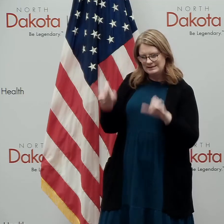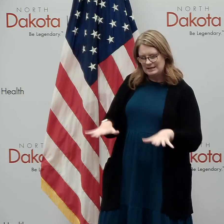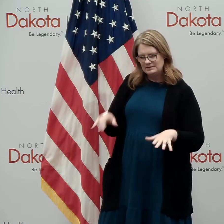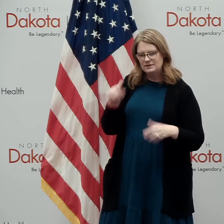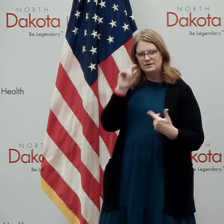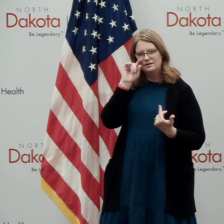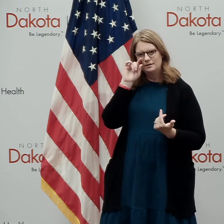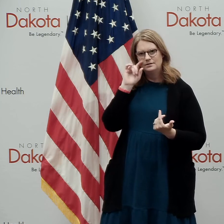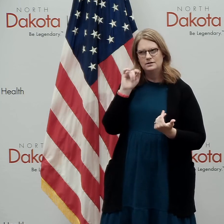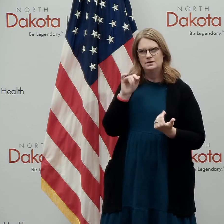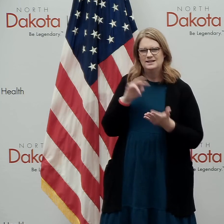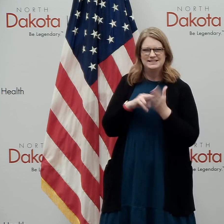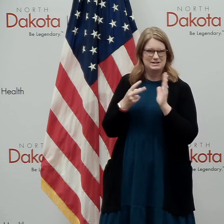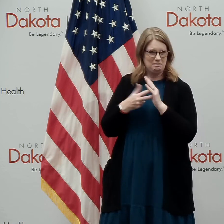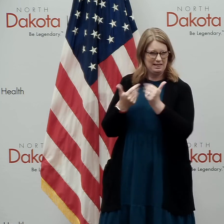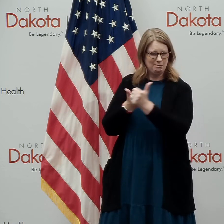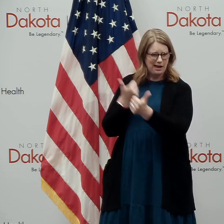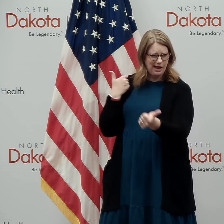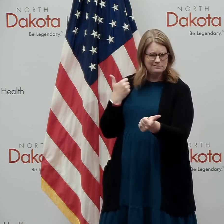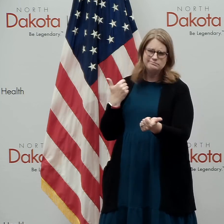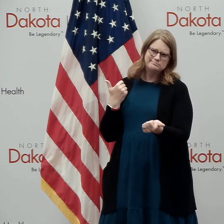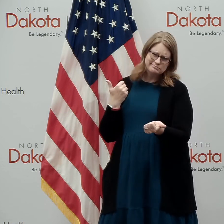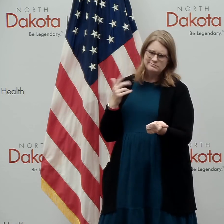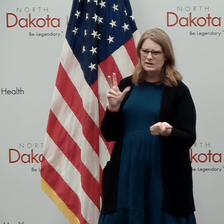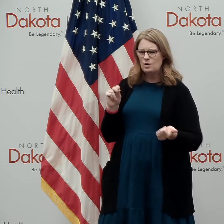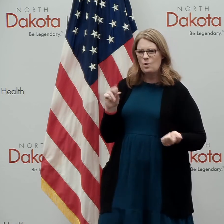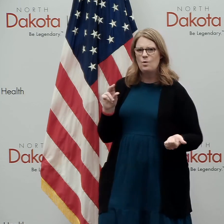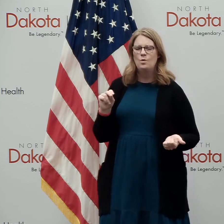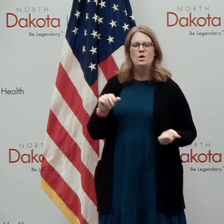they got behind so much as that we